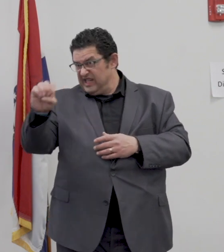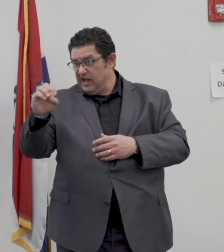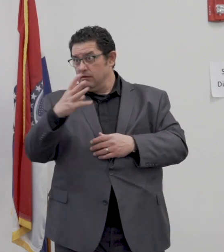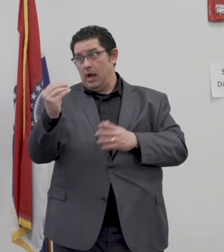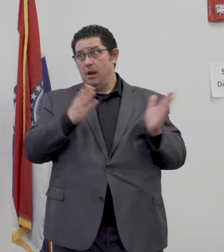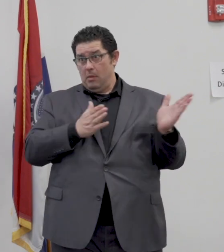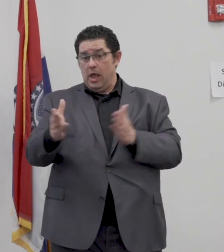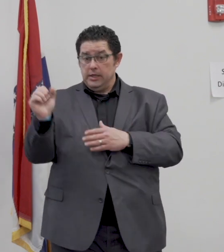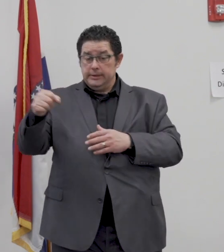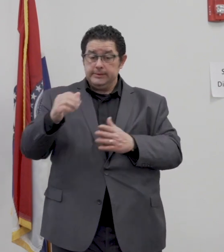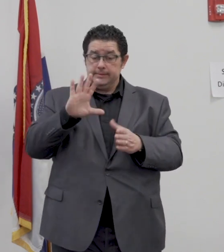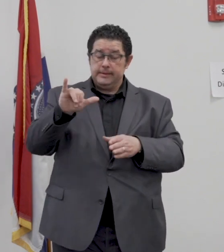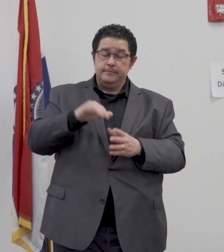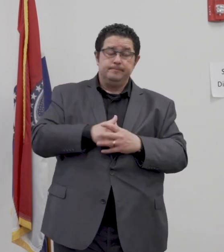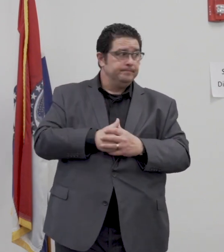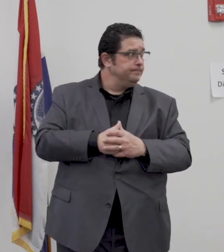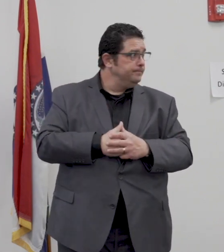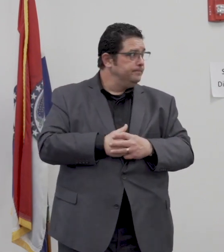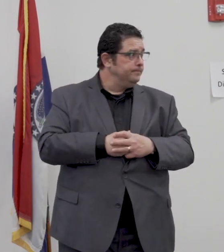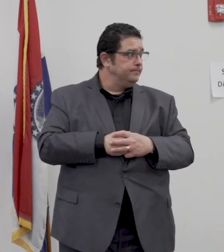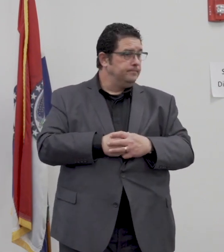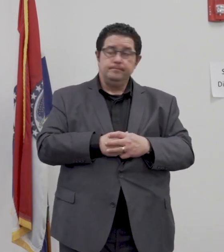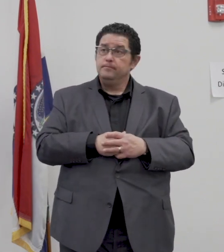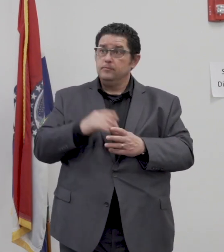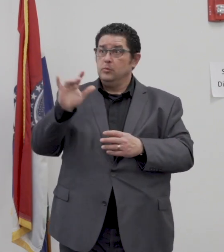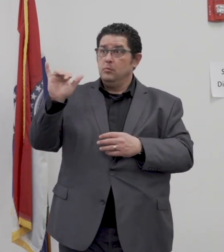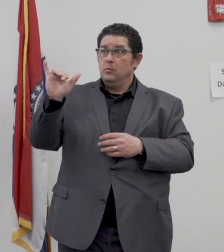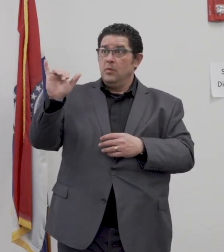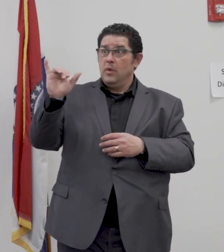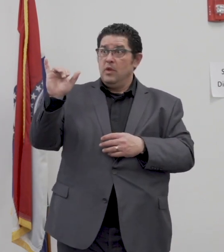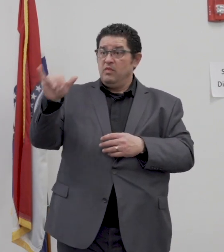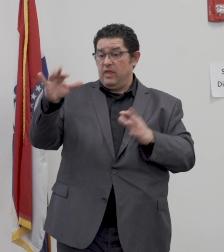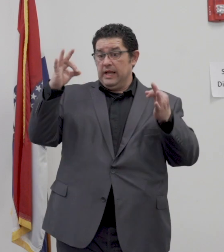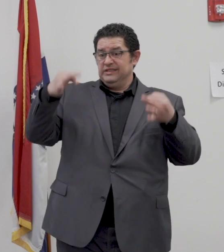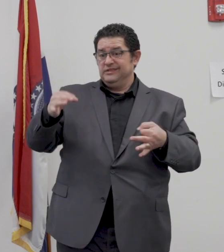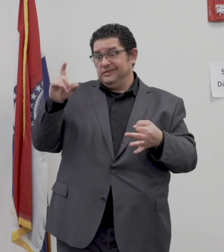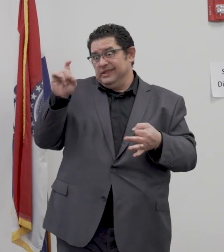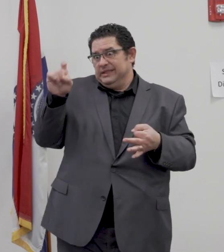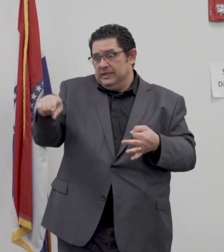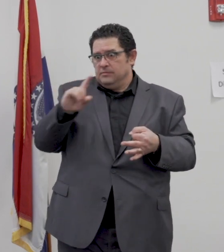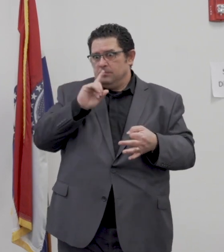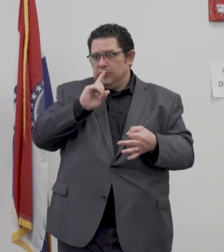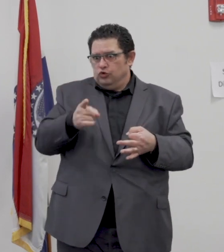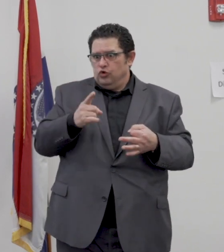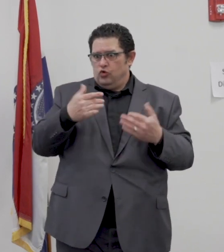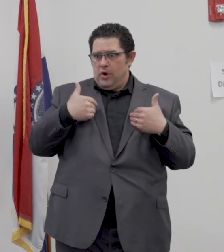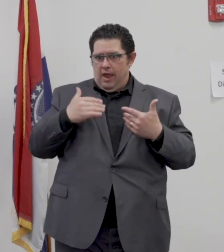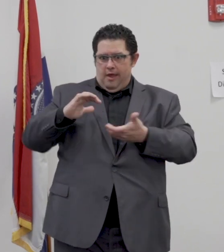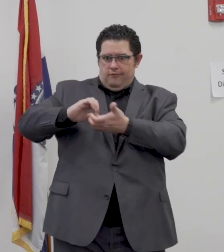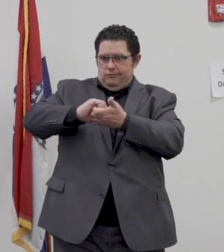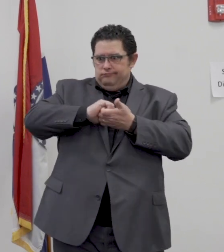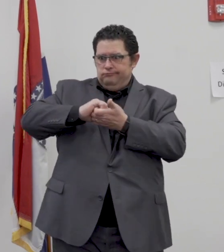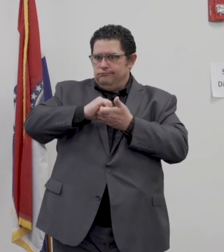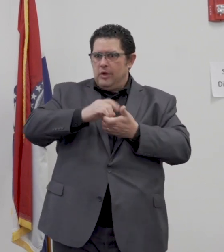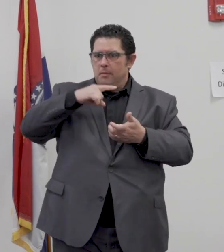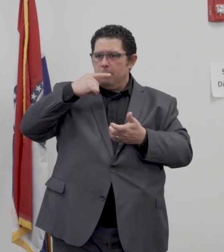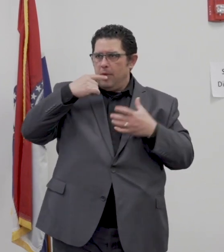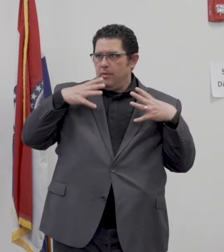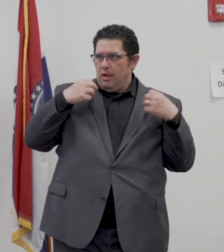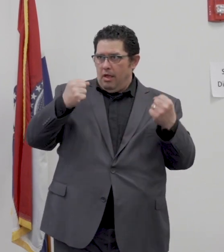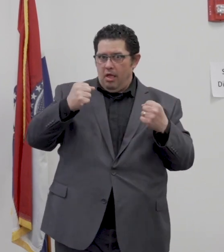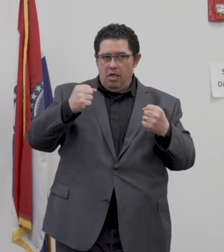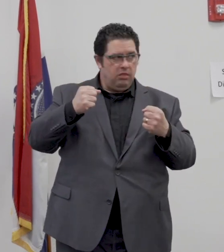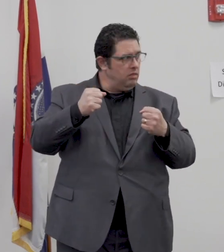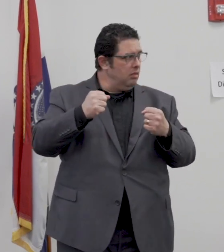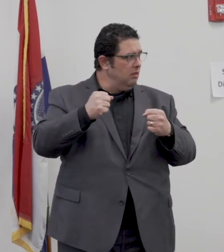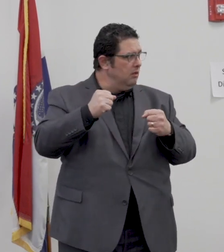Okay. Yes. Okay, But so that needs to be made together with the public health officials, with our health systems, and with the city of St. Louis.